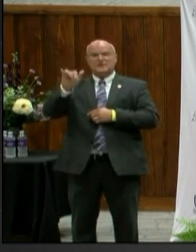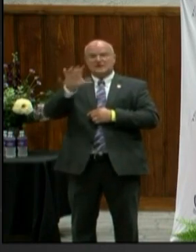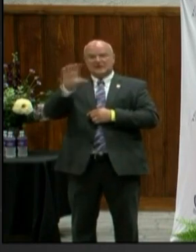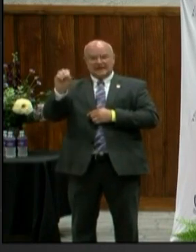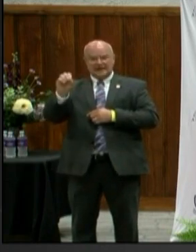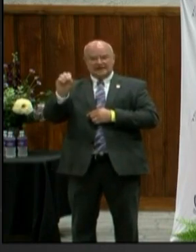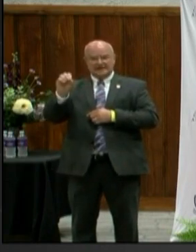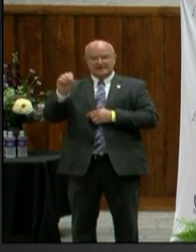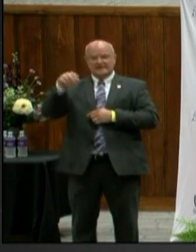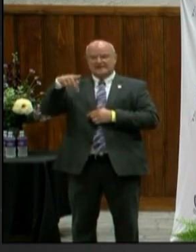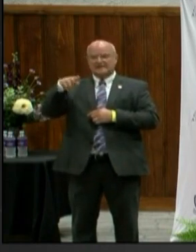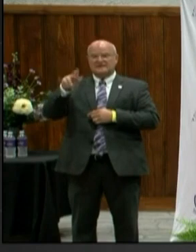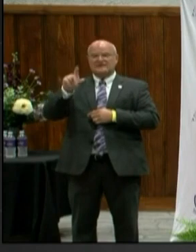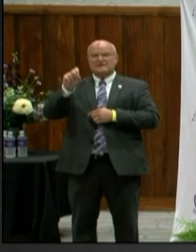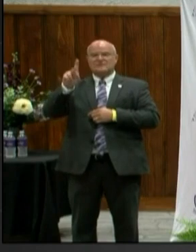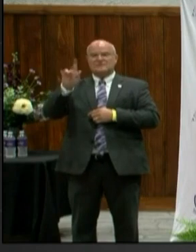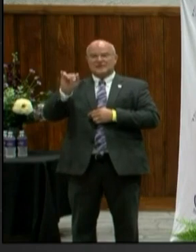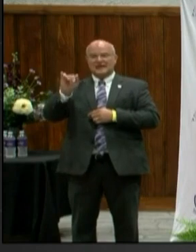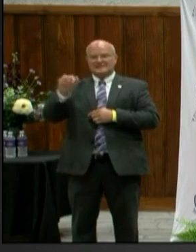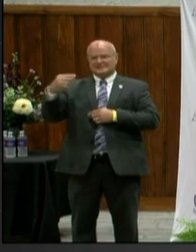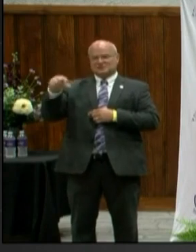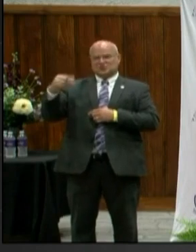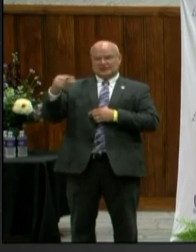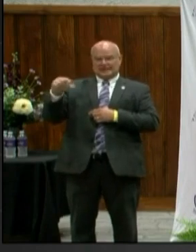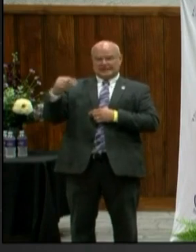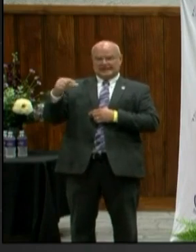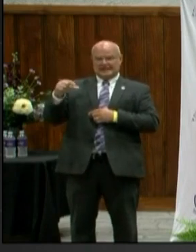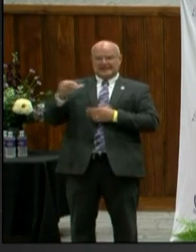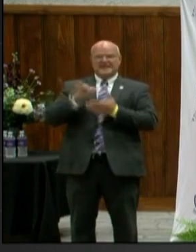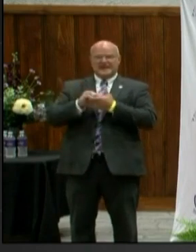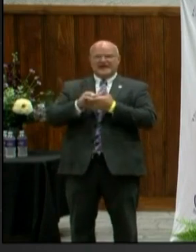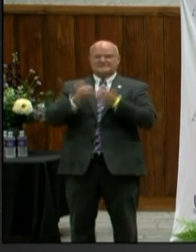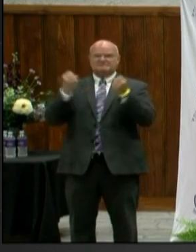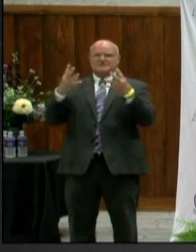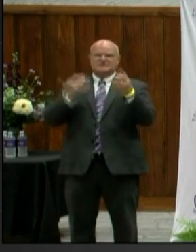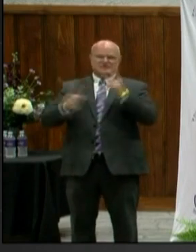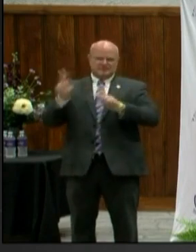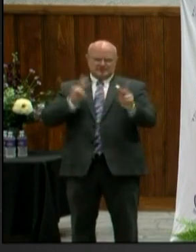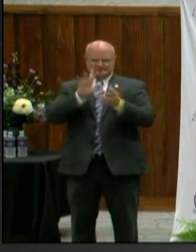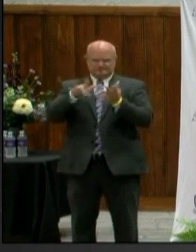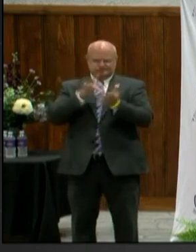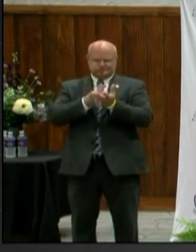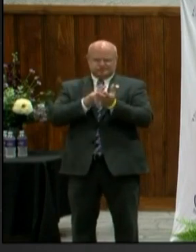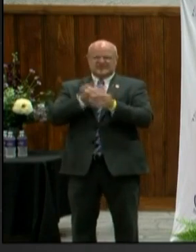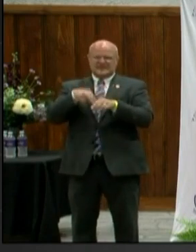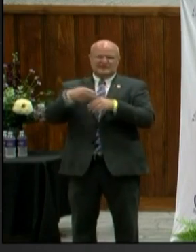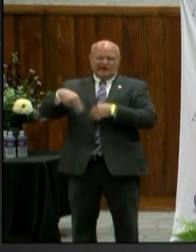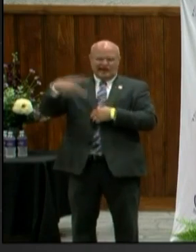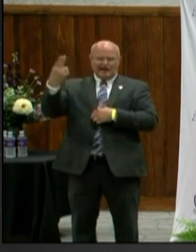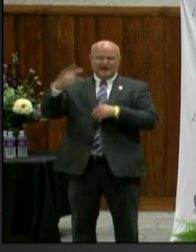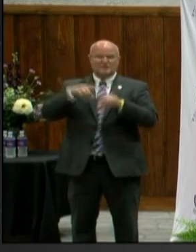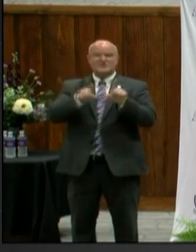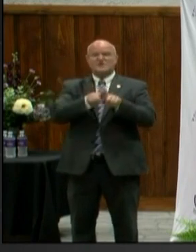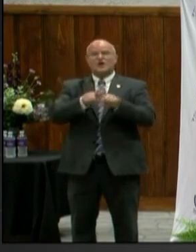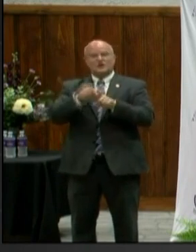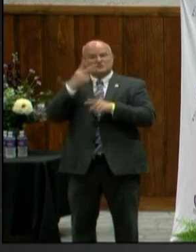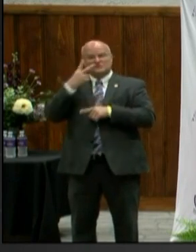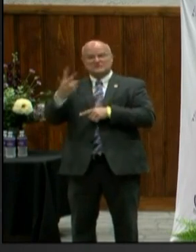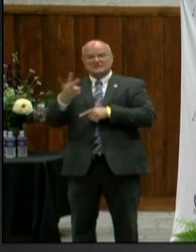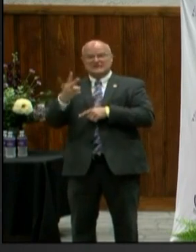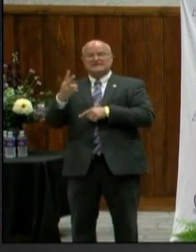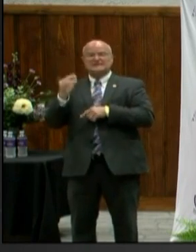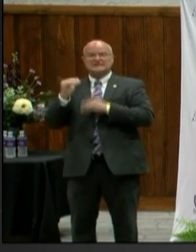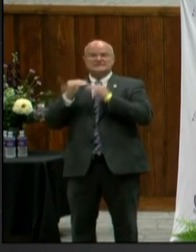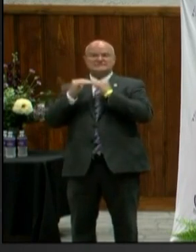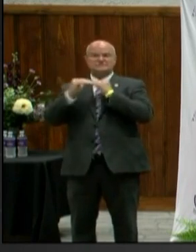County, Pulaski County is the green. Of course, that's a population center, and so they're naturally higher, but you also can see a trend